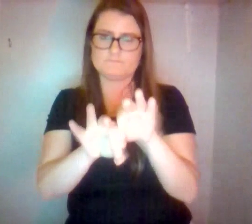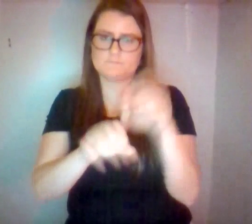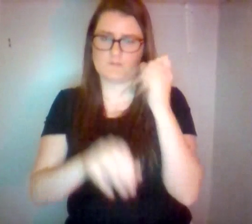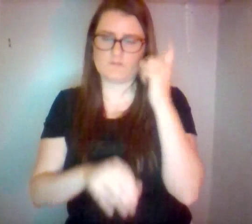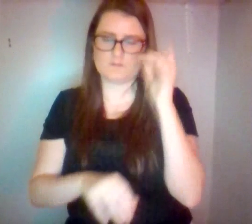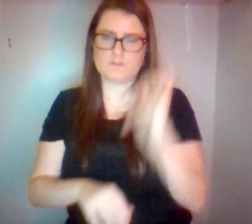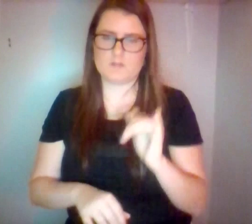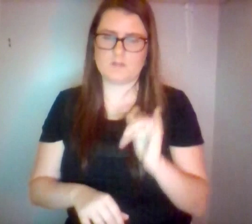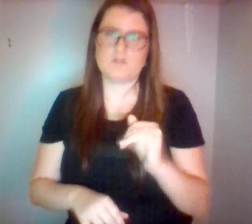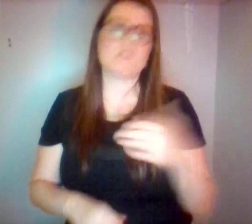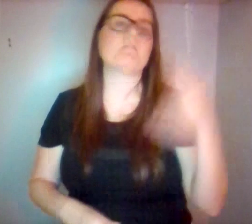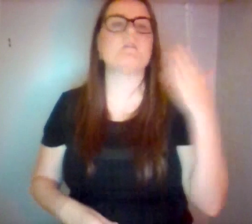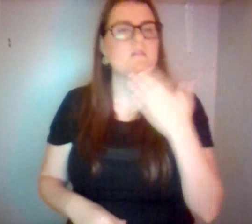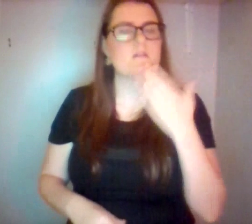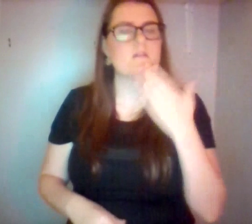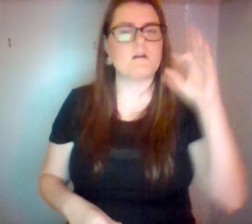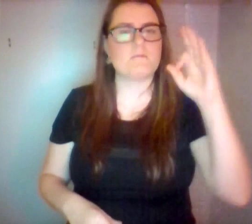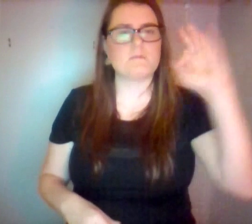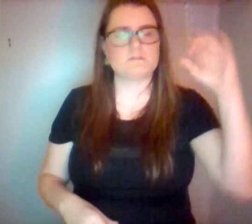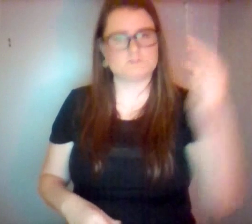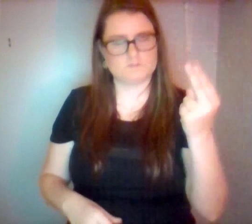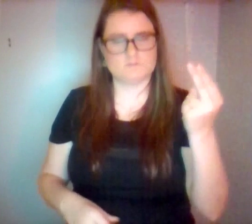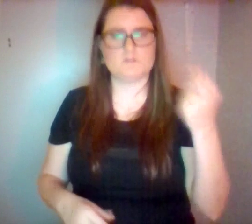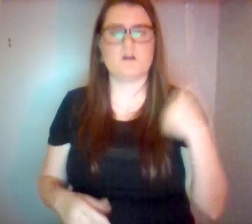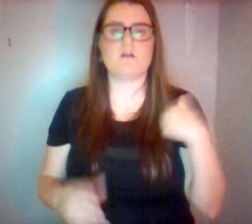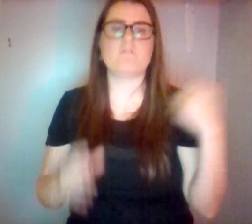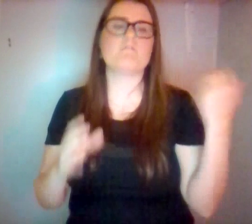at askpastorjohn@desiringgod.org. You will find thousands of